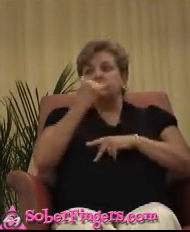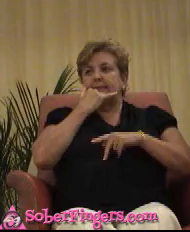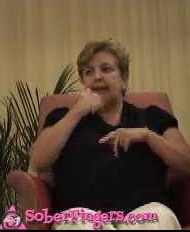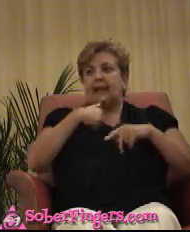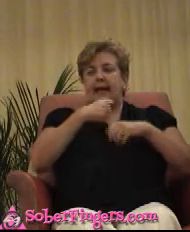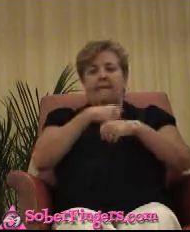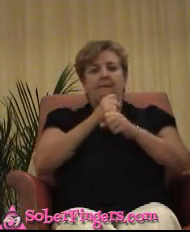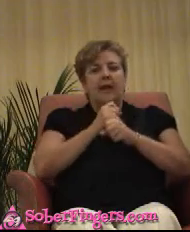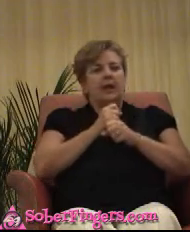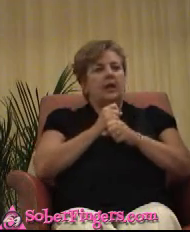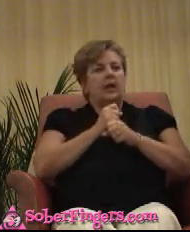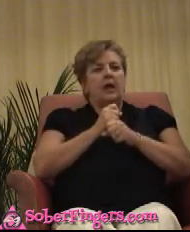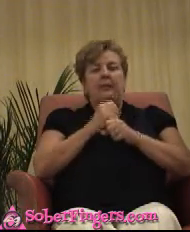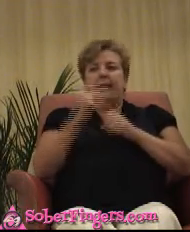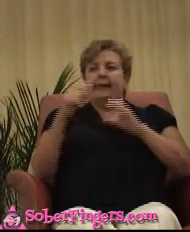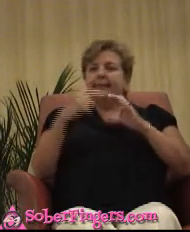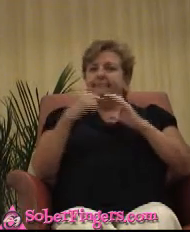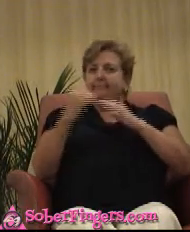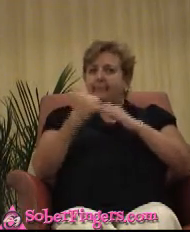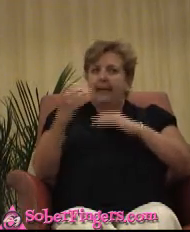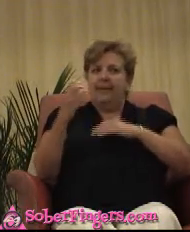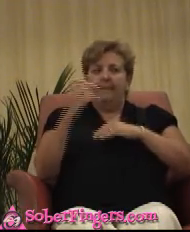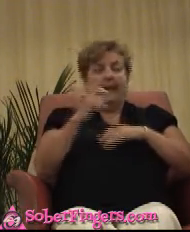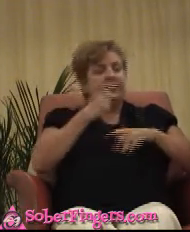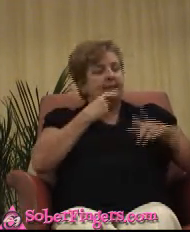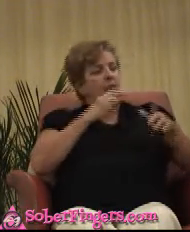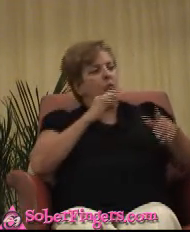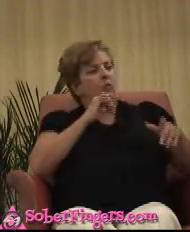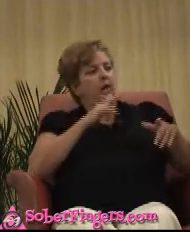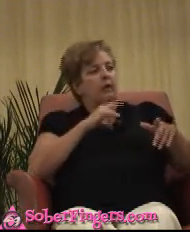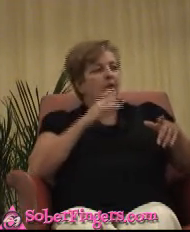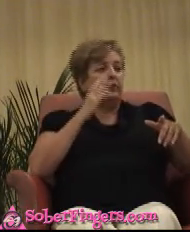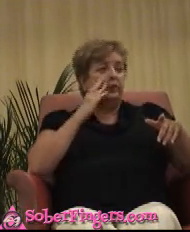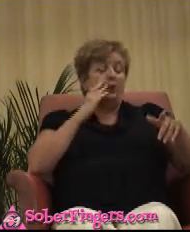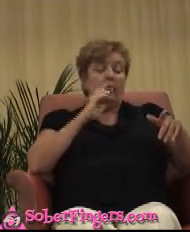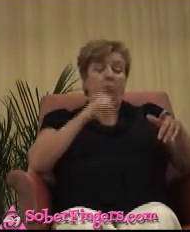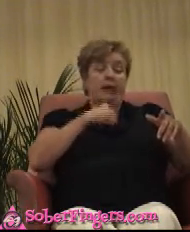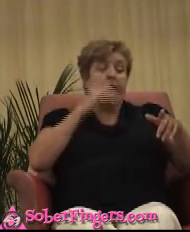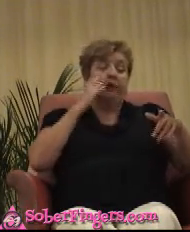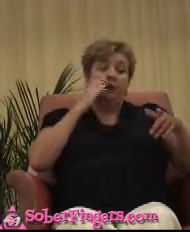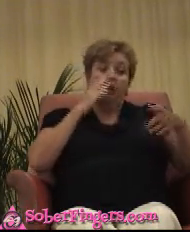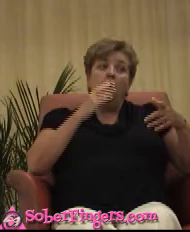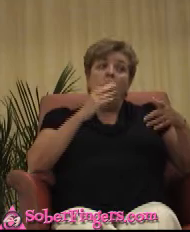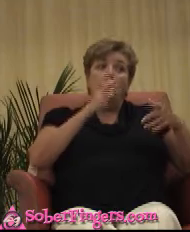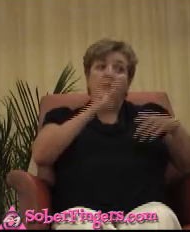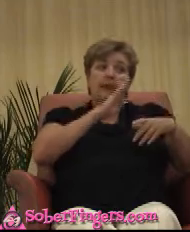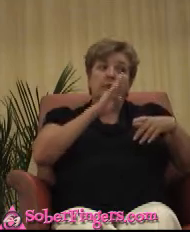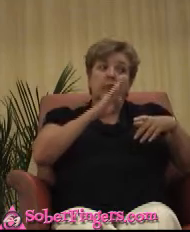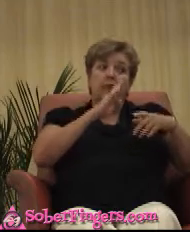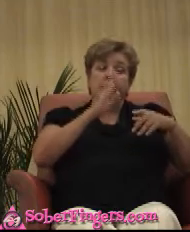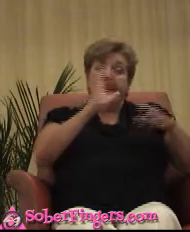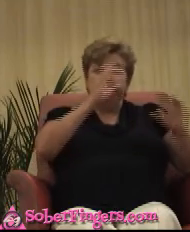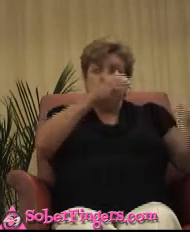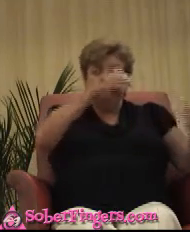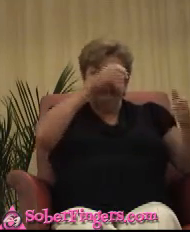fired back. He said, "Well, you know, all us old timers don't like to hear that big book misquoted. Several of them down here, if you'd said that, they'd have got up and walked